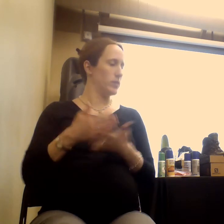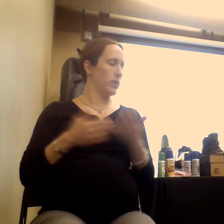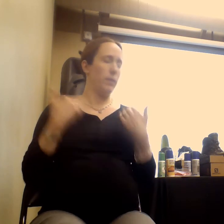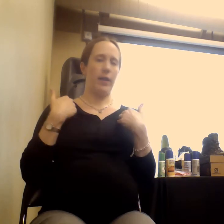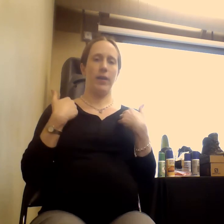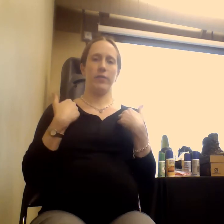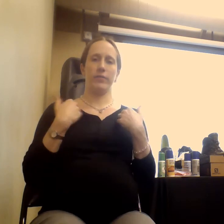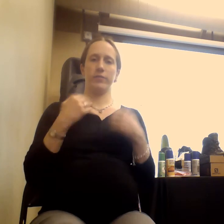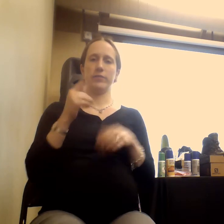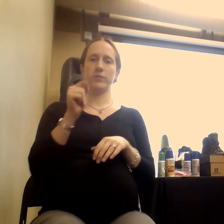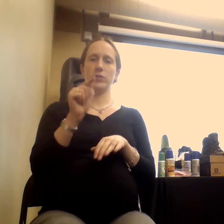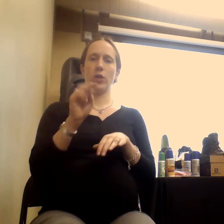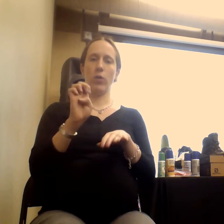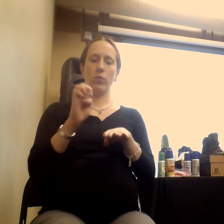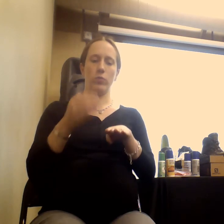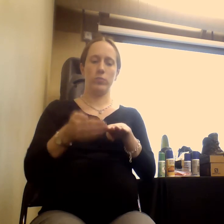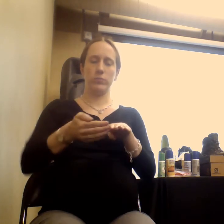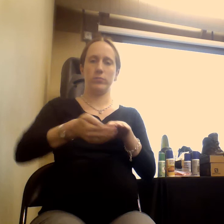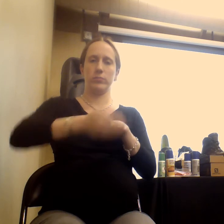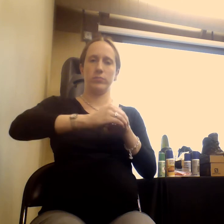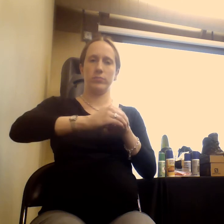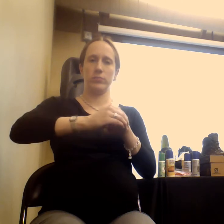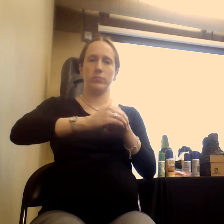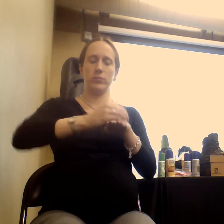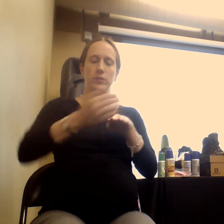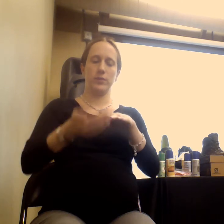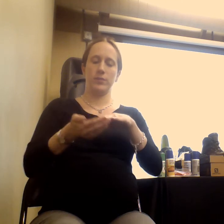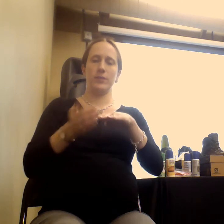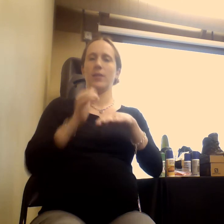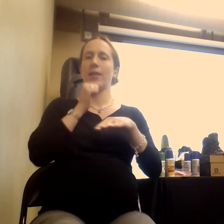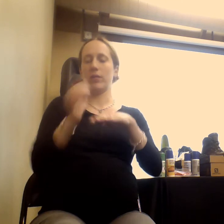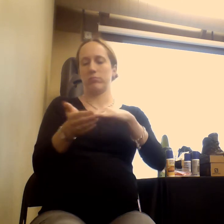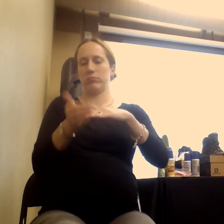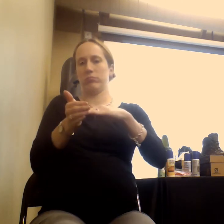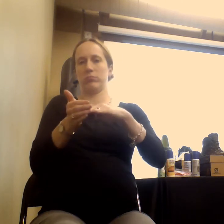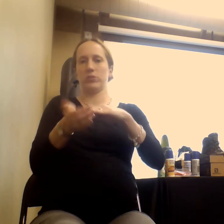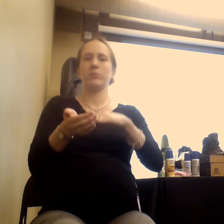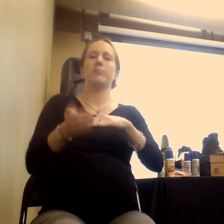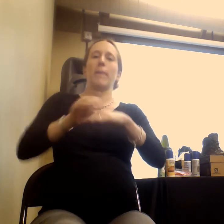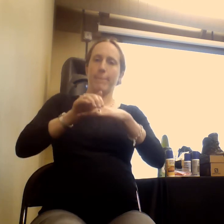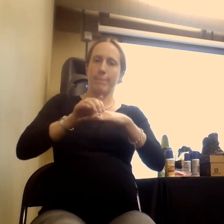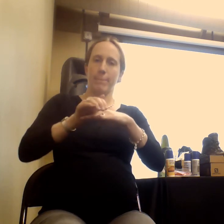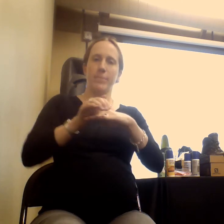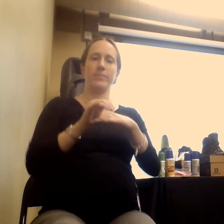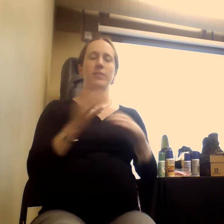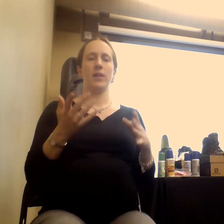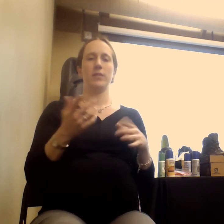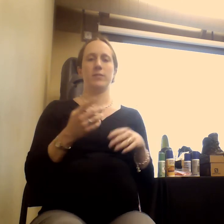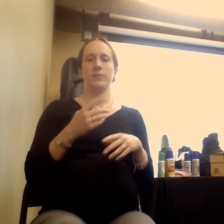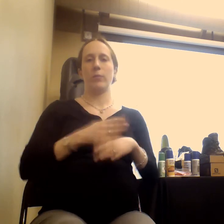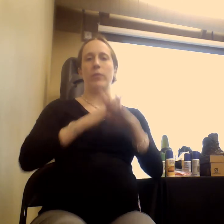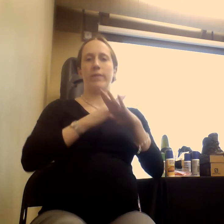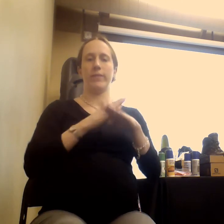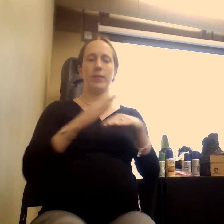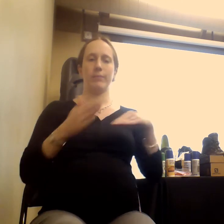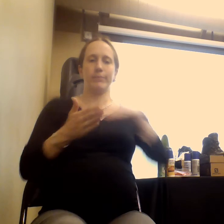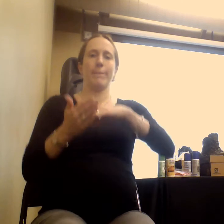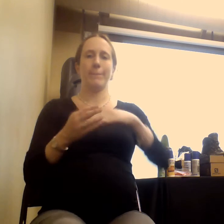walking, as I'm hiking, I can keep from stubbing my toe. And if we tighten them up good enough, then we shouldn't have a